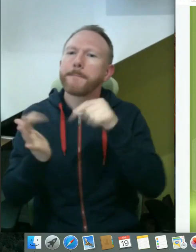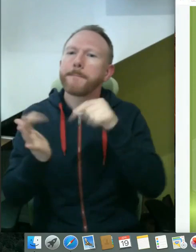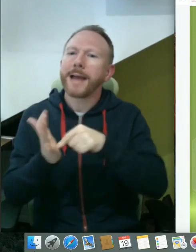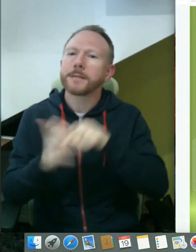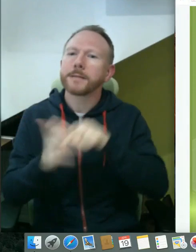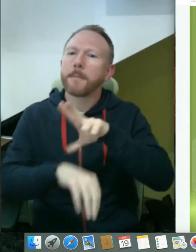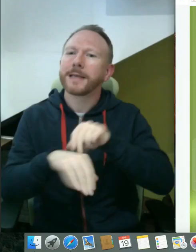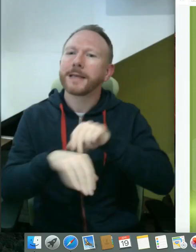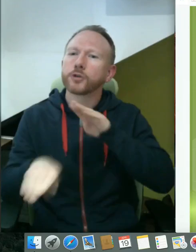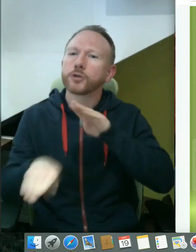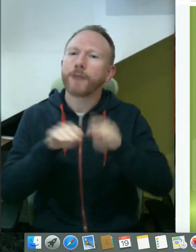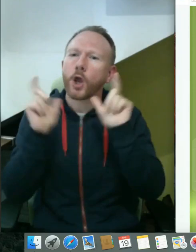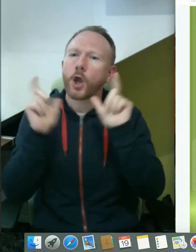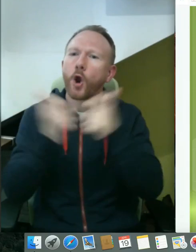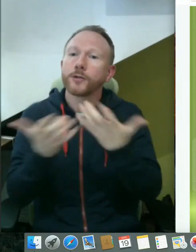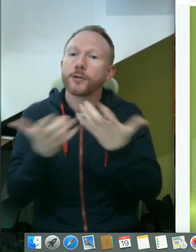Hendon